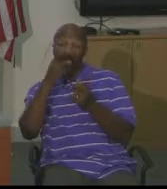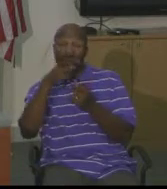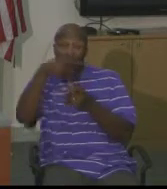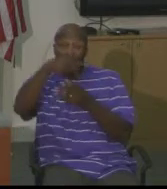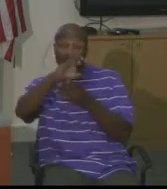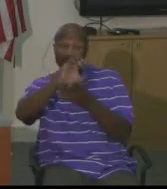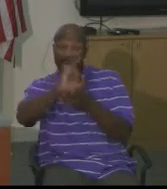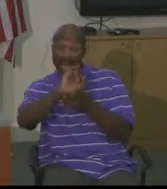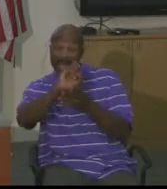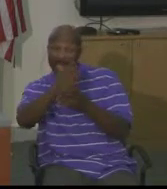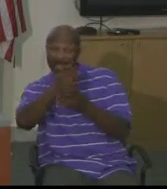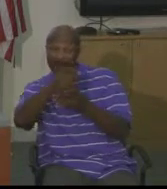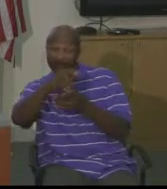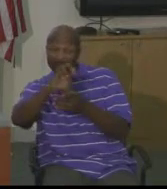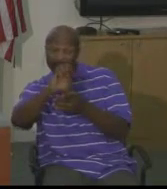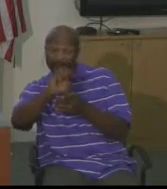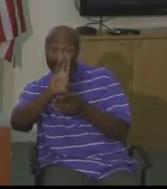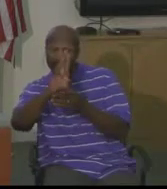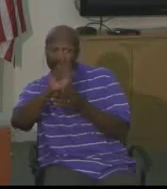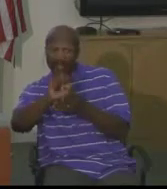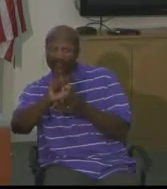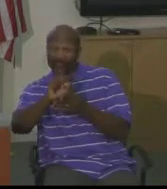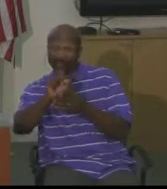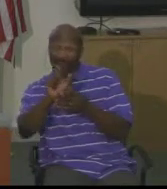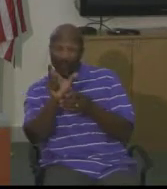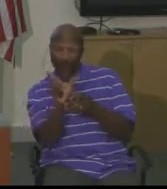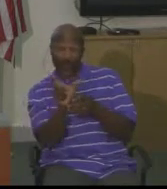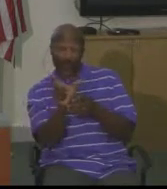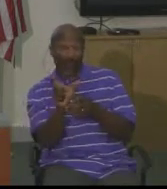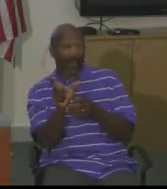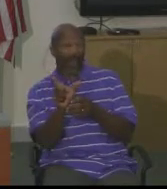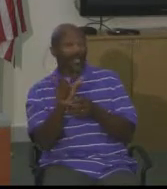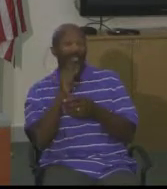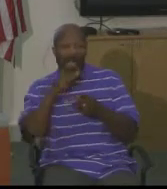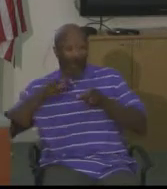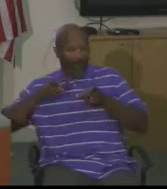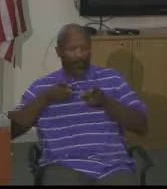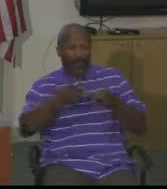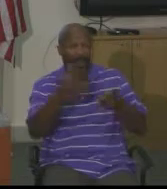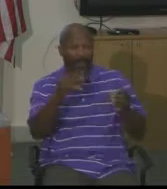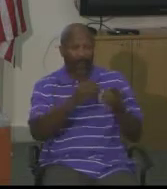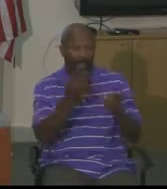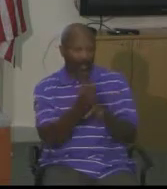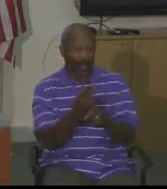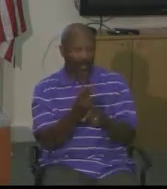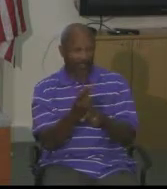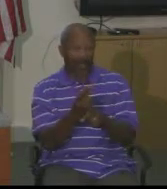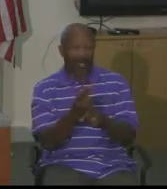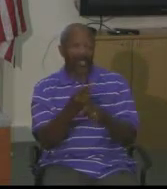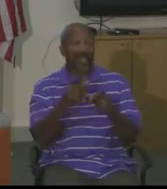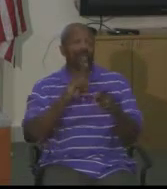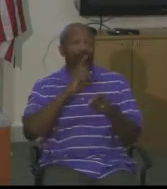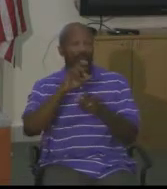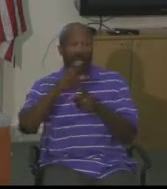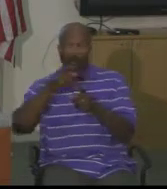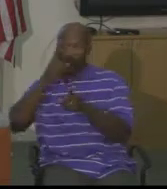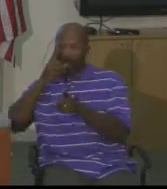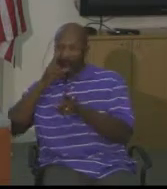PCI Express, you can't take the bus width anymore, because remember it says not a parallel bus. So it's actually a serial